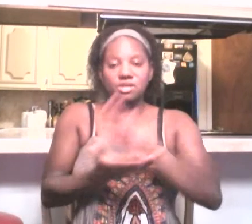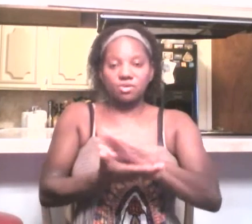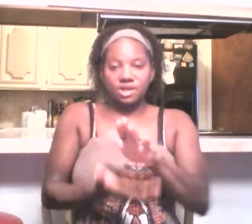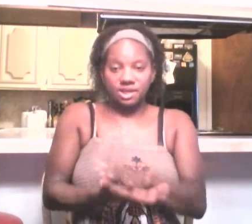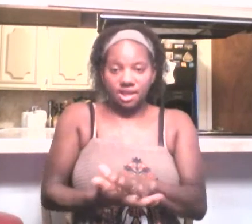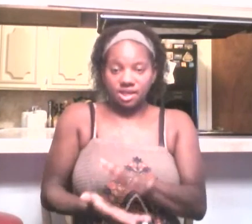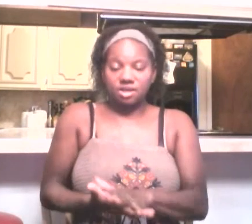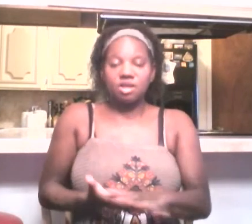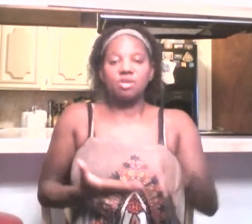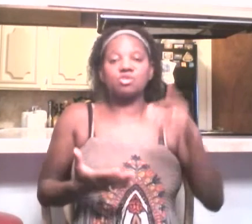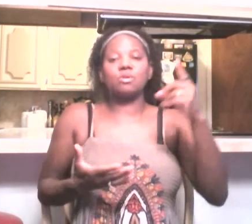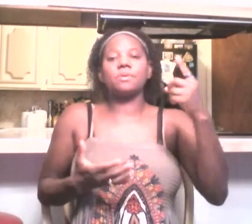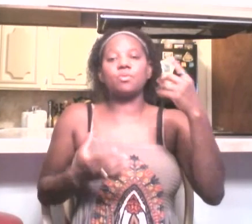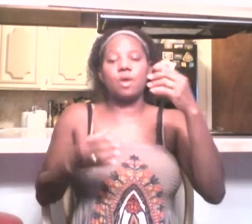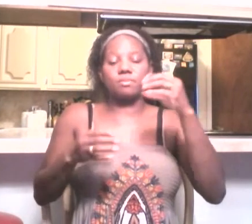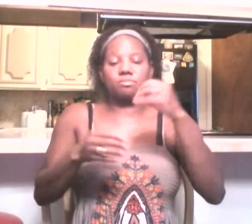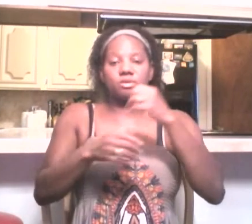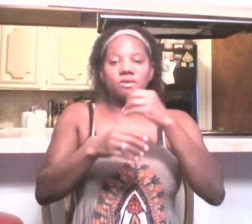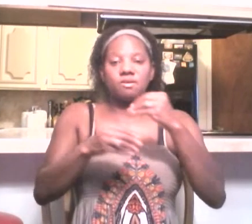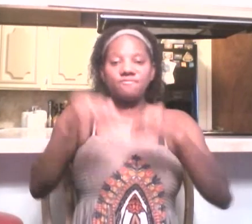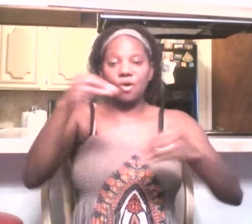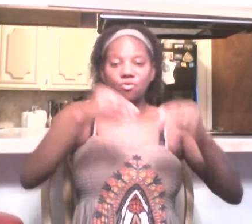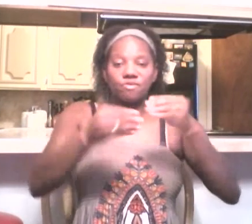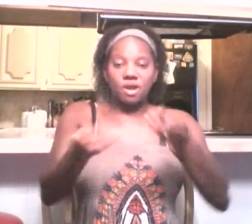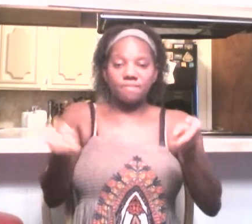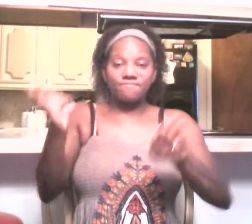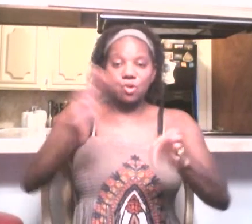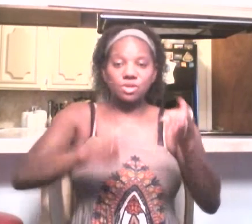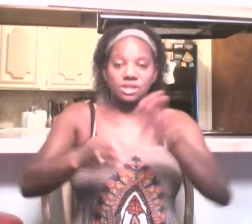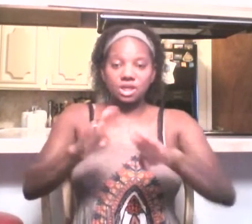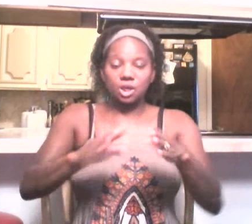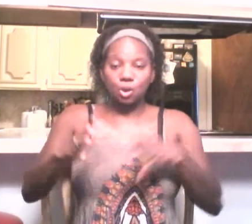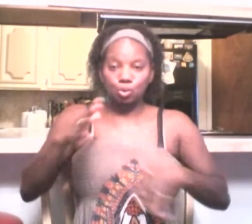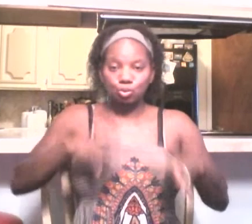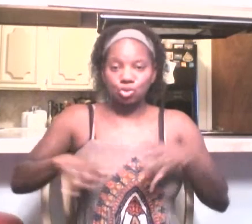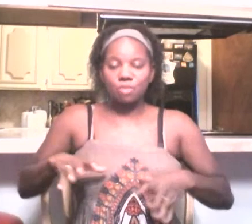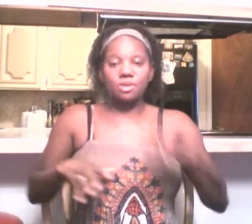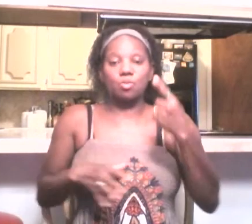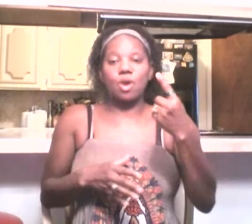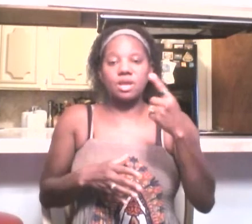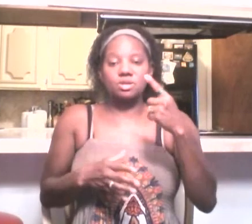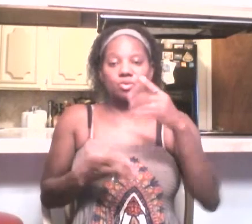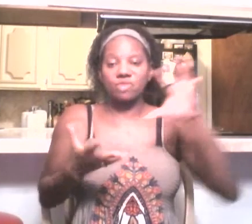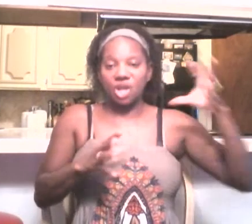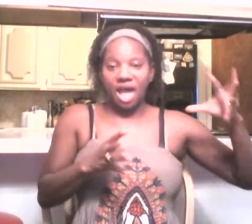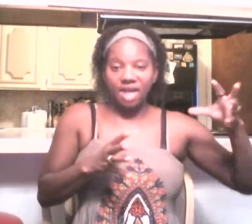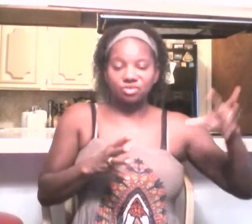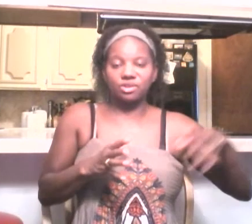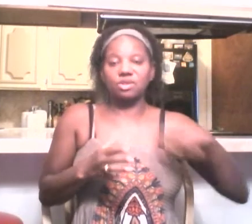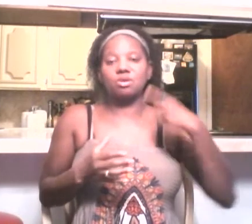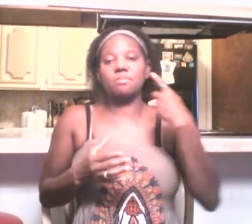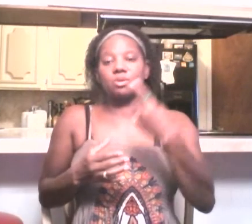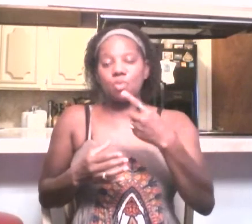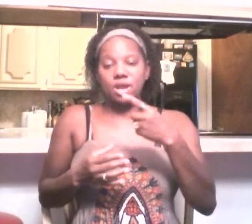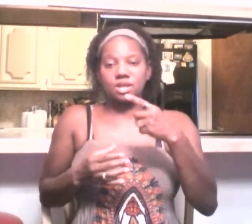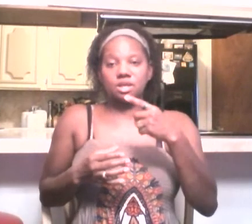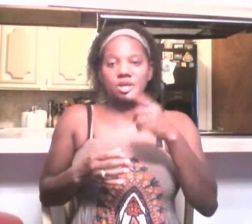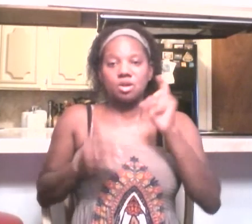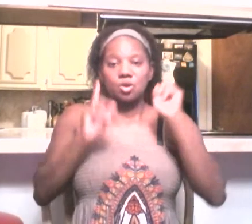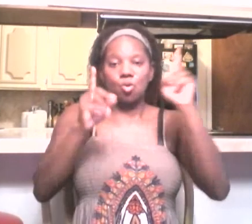going to clean. You're going to be the one folding the clothes. You're going to be the one doing the laundry. You're going to be the one going